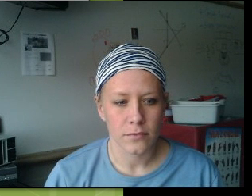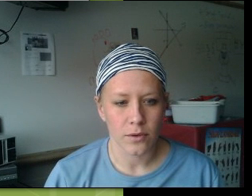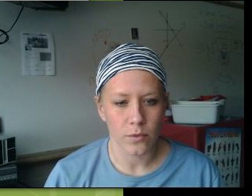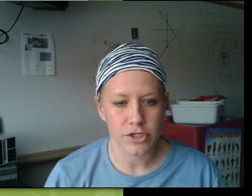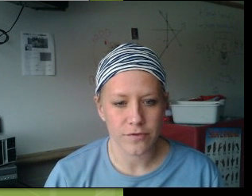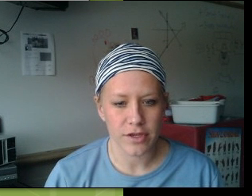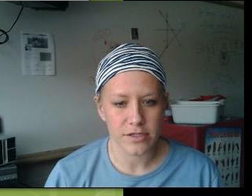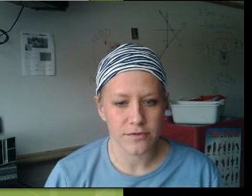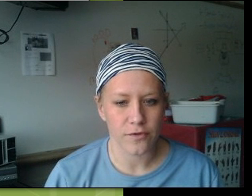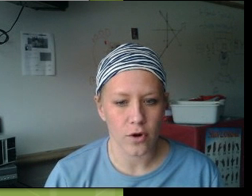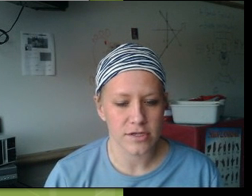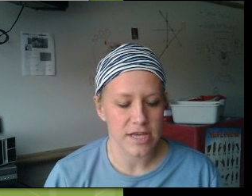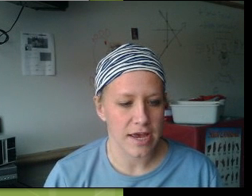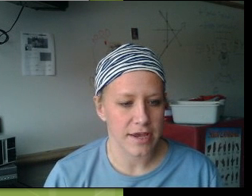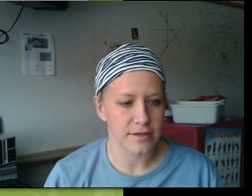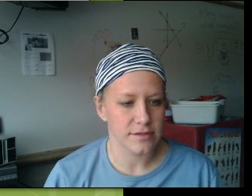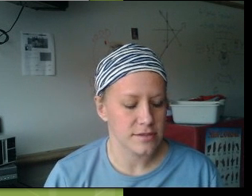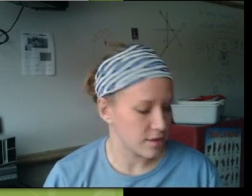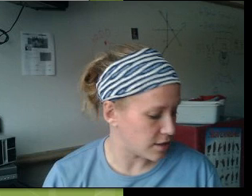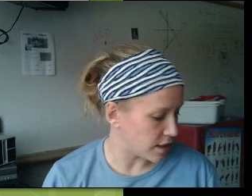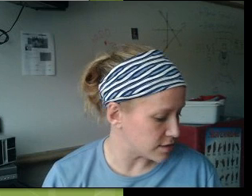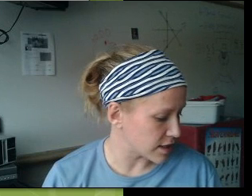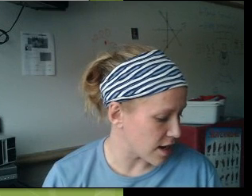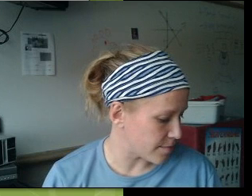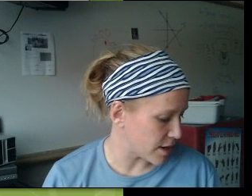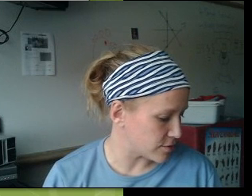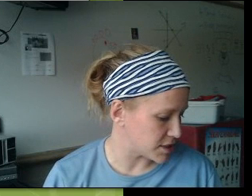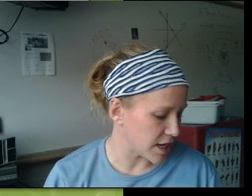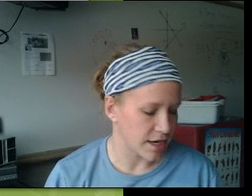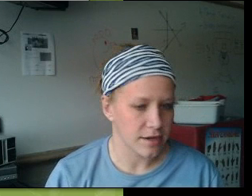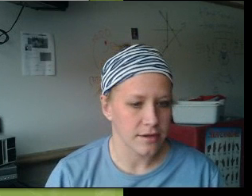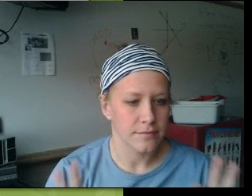Which of these 4 signs is a compound sign?